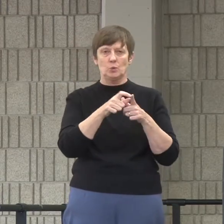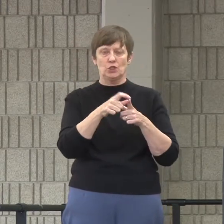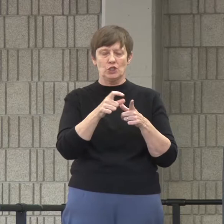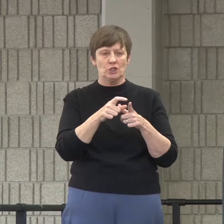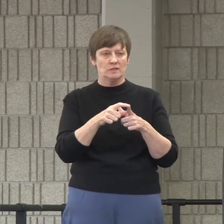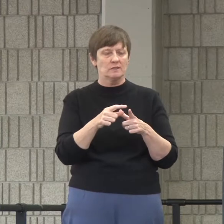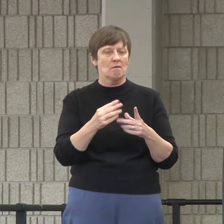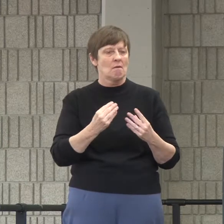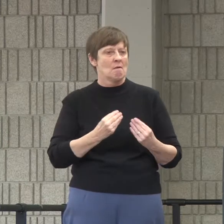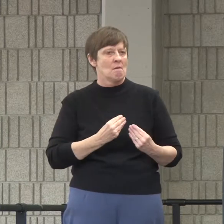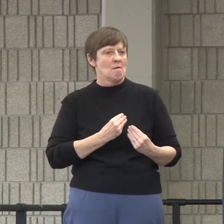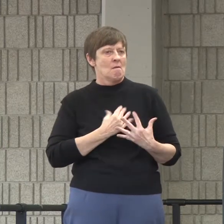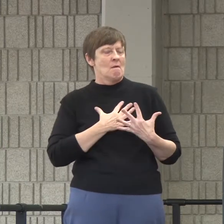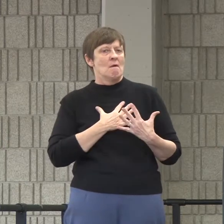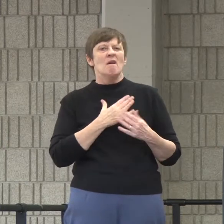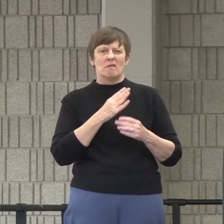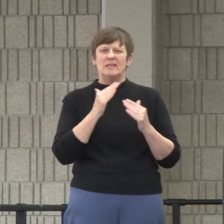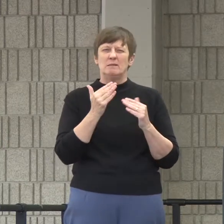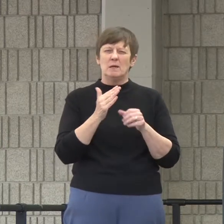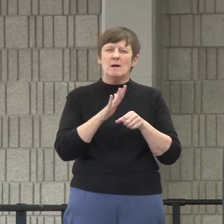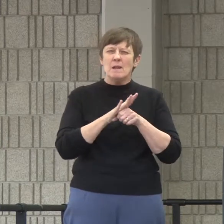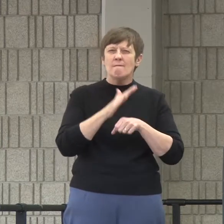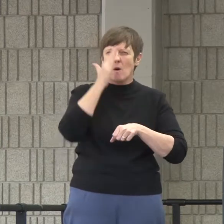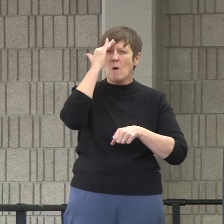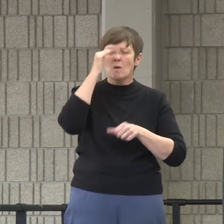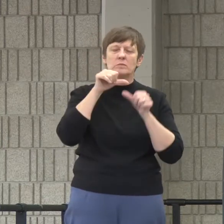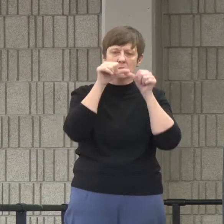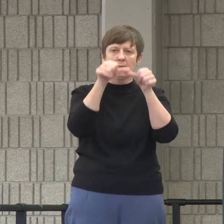me just enough hope to go on.